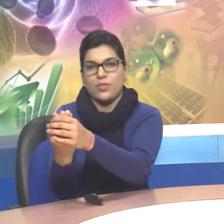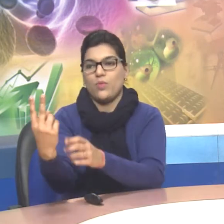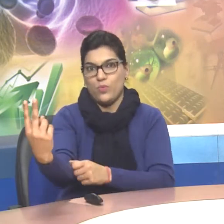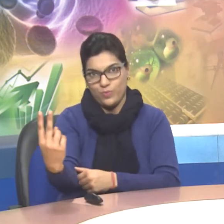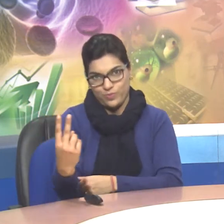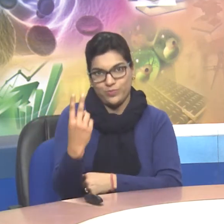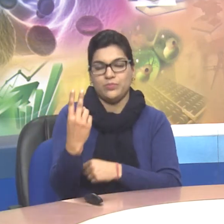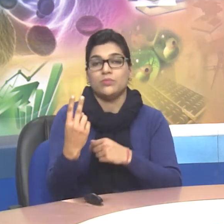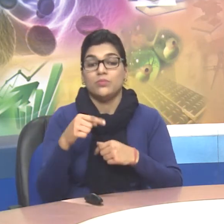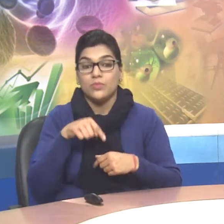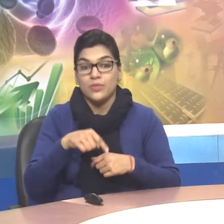in of the